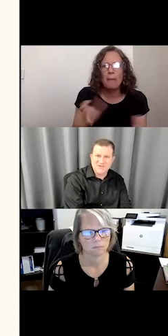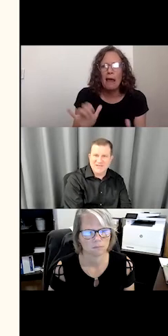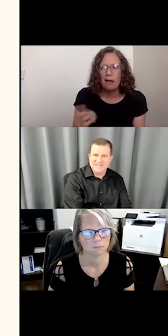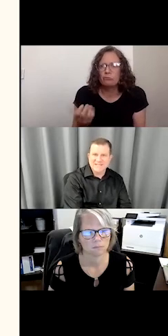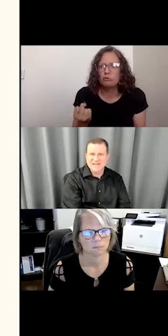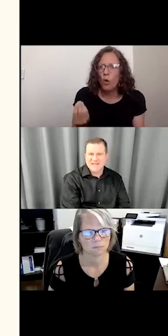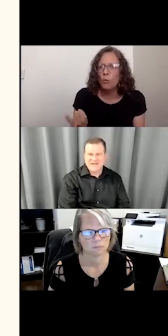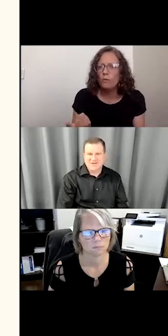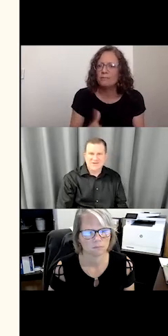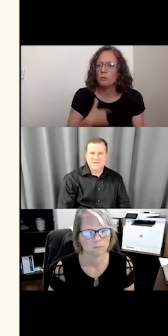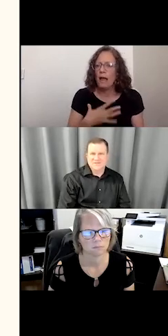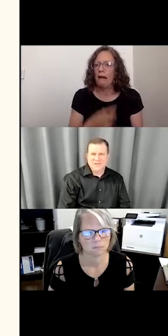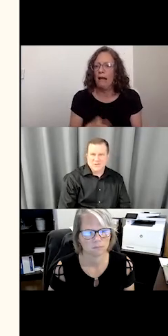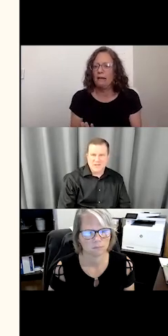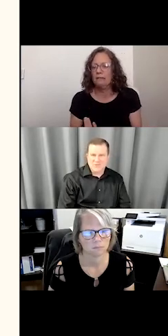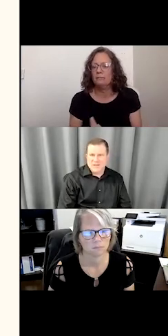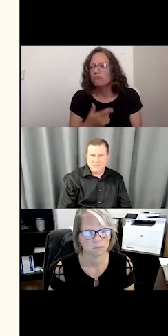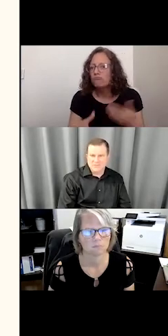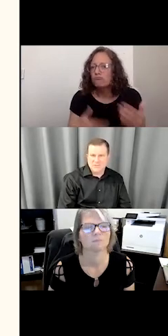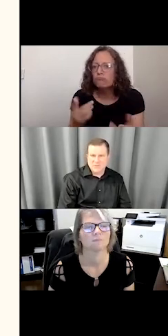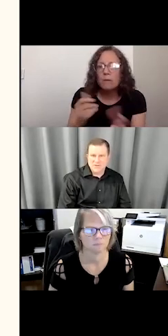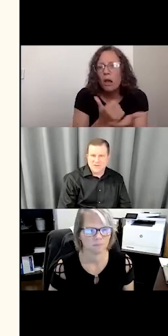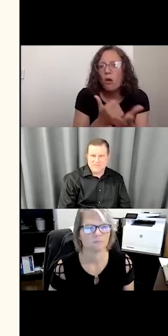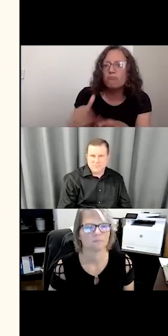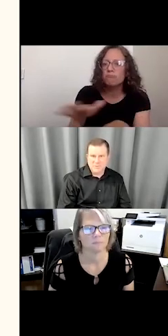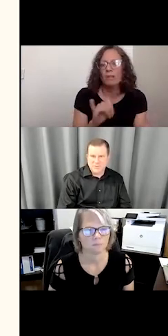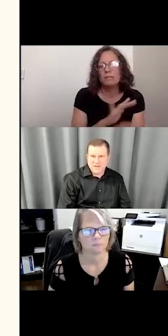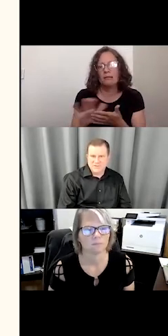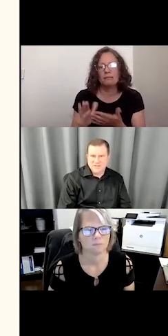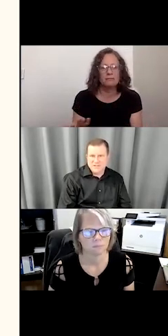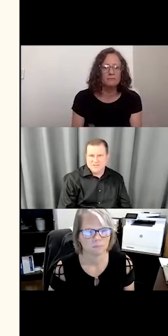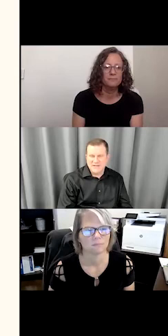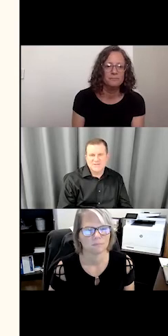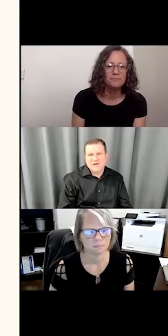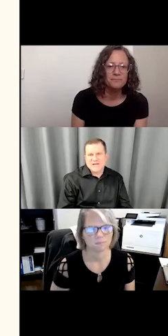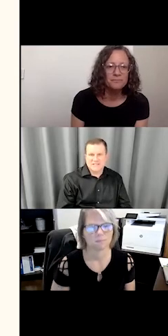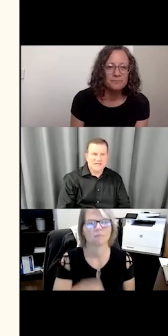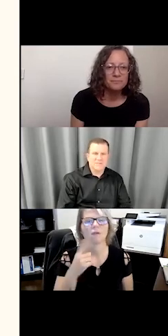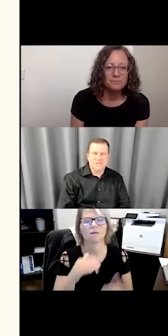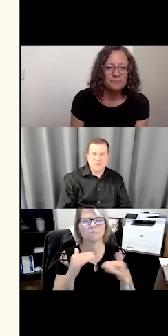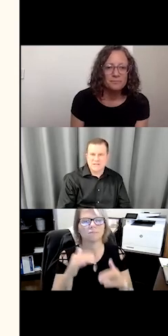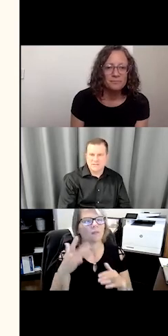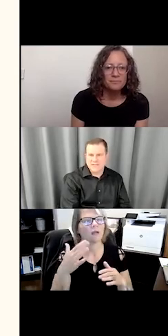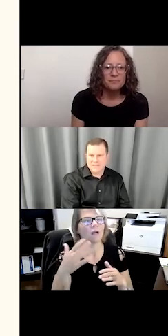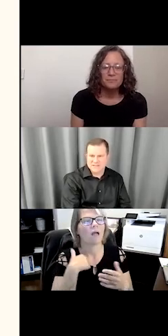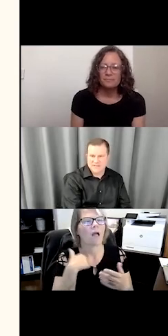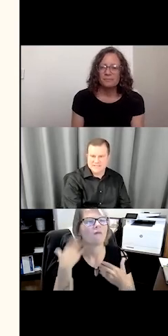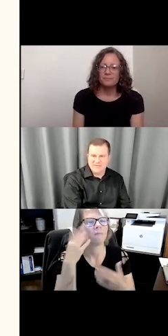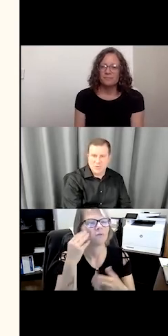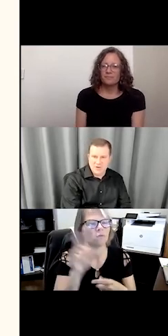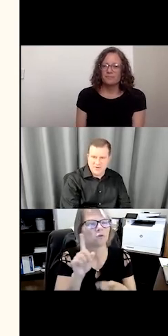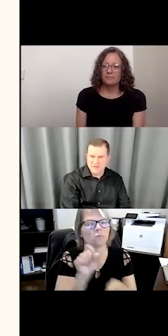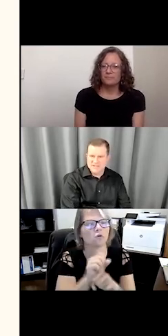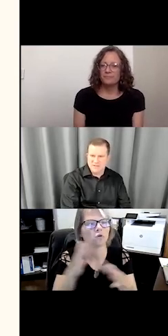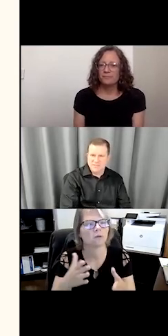on their face. They're like, okay, great. You told me you're deaf. What else do you need? It's very nice to not be treated like something is